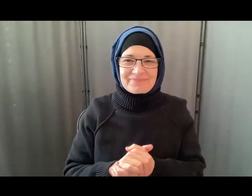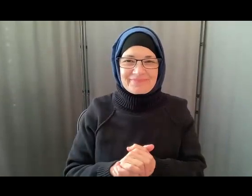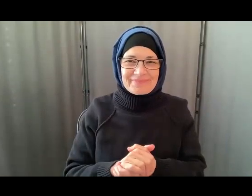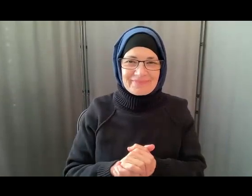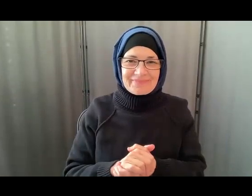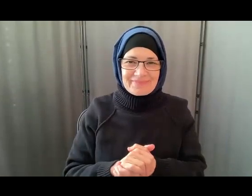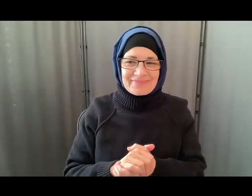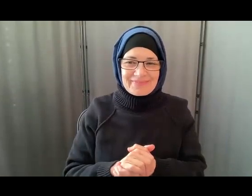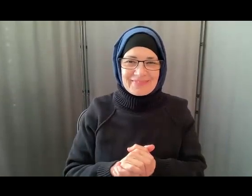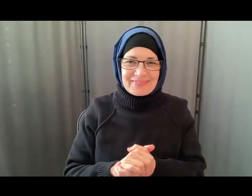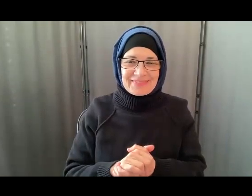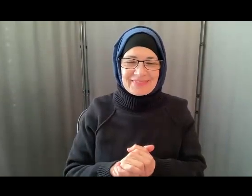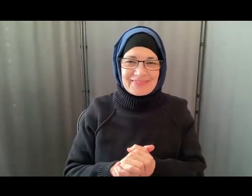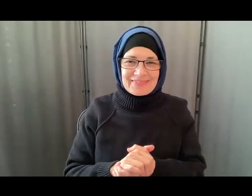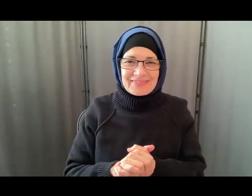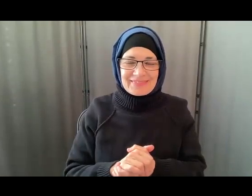Al-Fath.